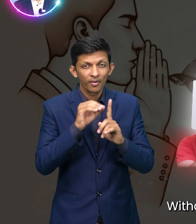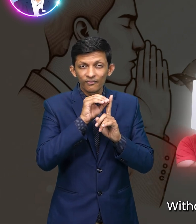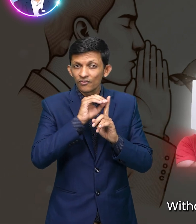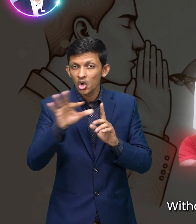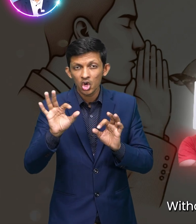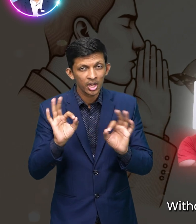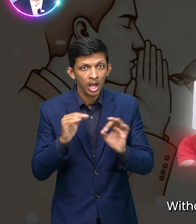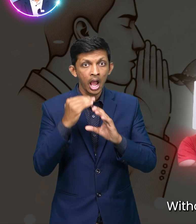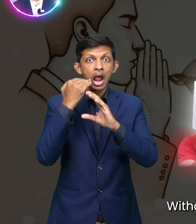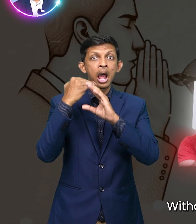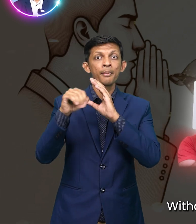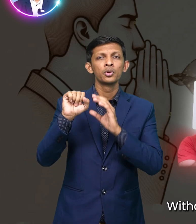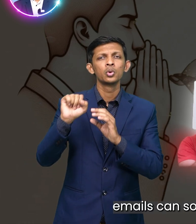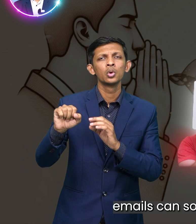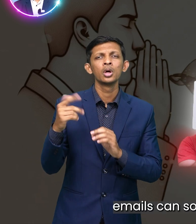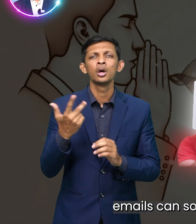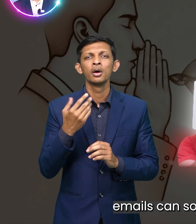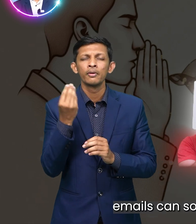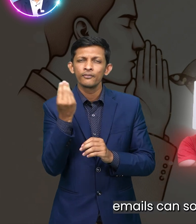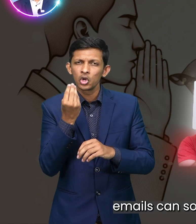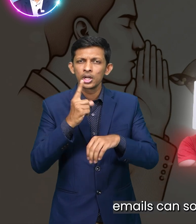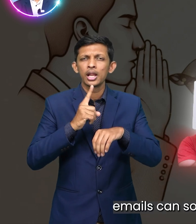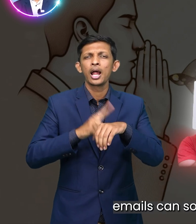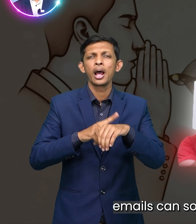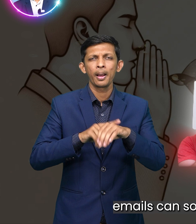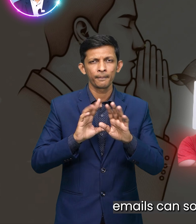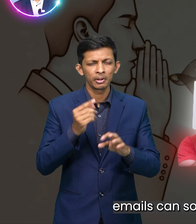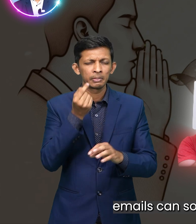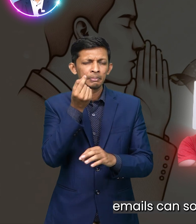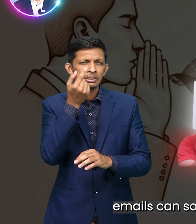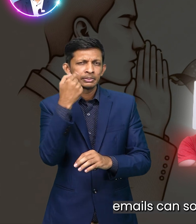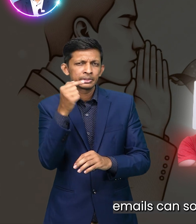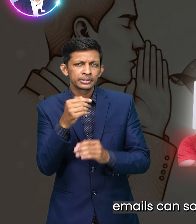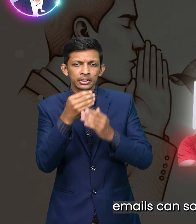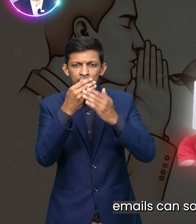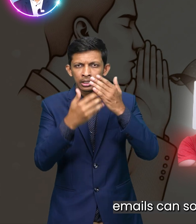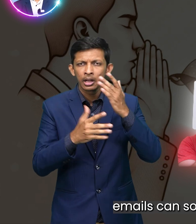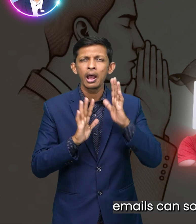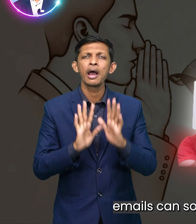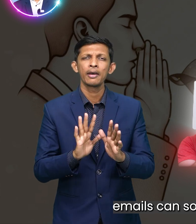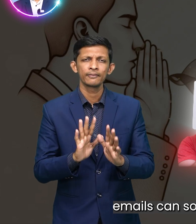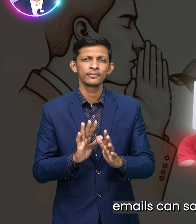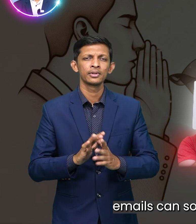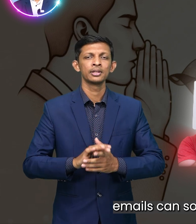Without vocal inflection, emails can sometimes be misinterpreted.